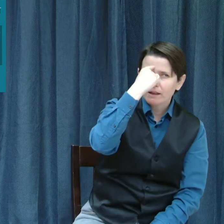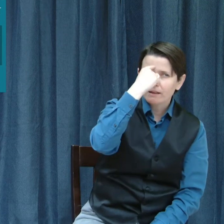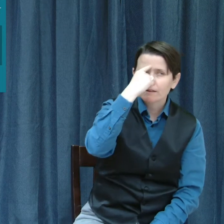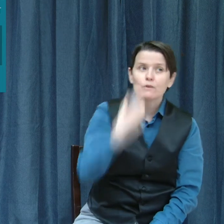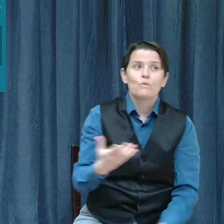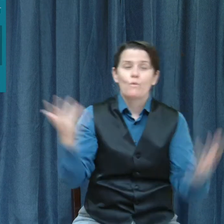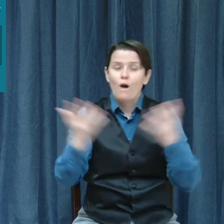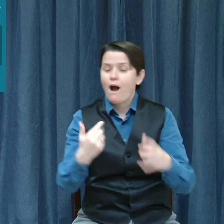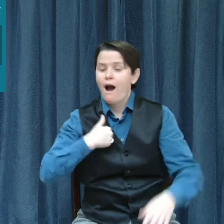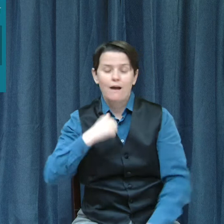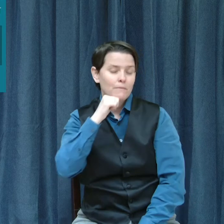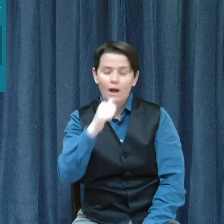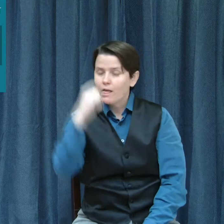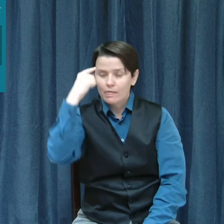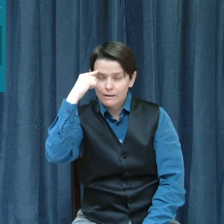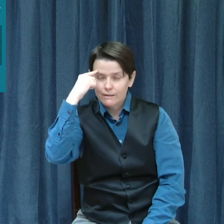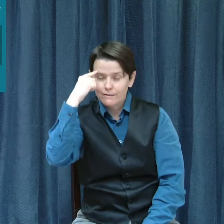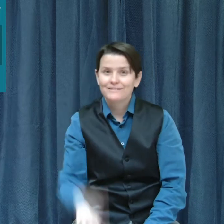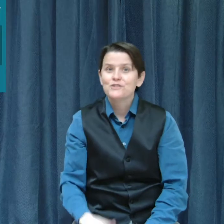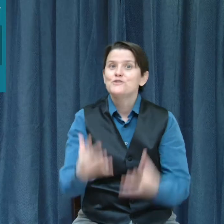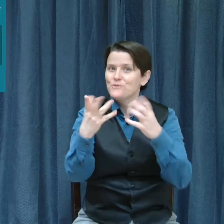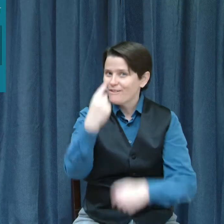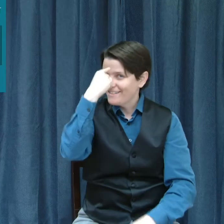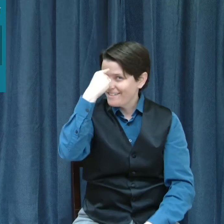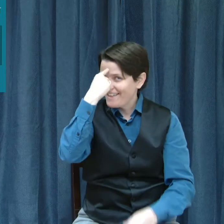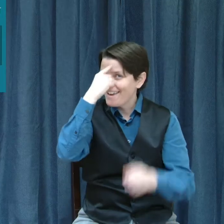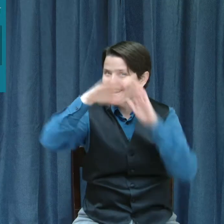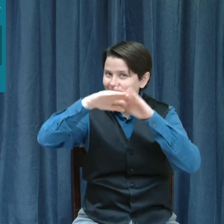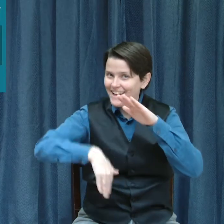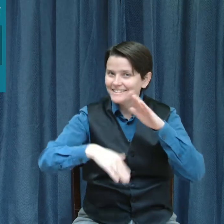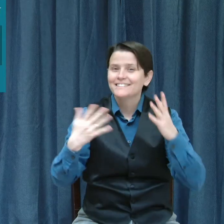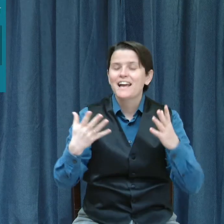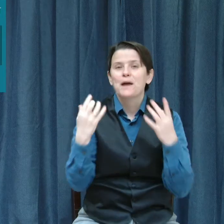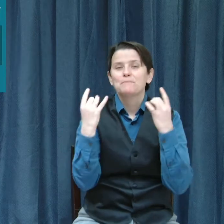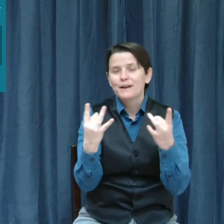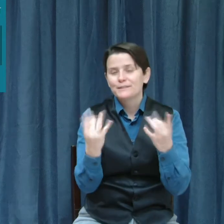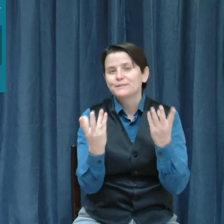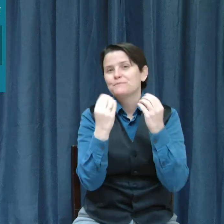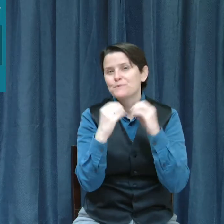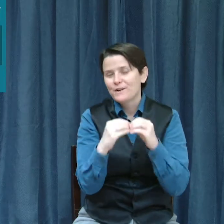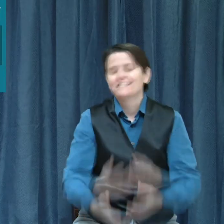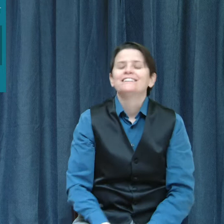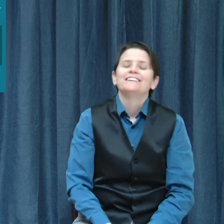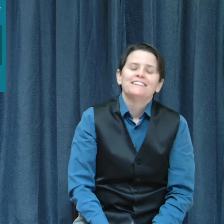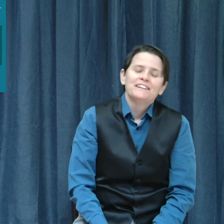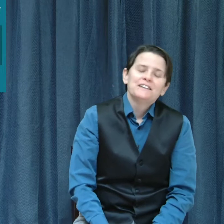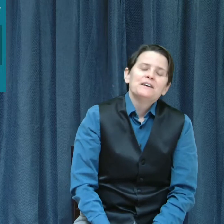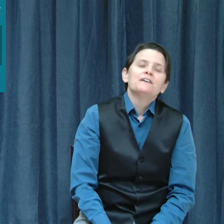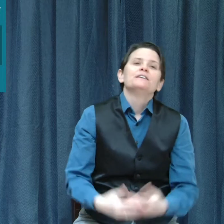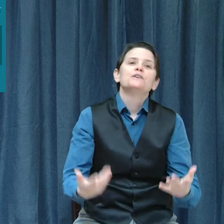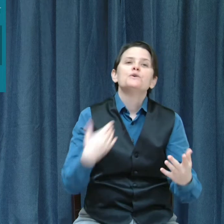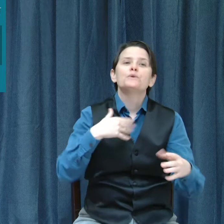more? Meditation is a great tool, and Dr. Dan Stasiak teaches a simple yet profound process in his